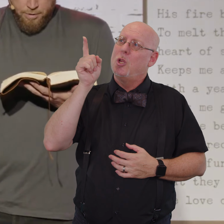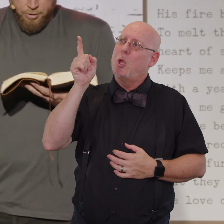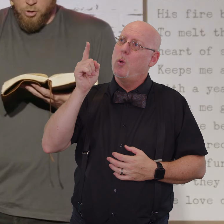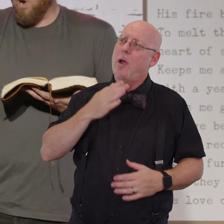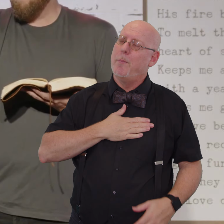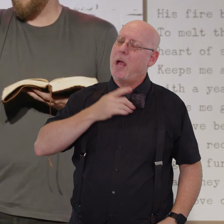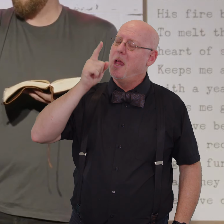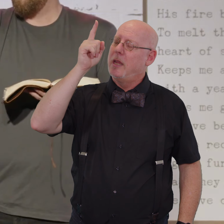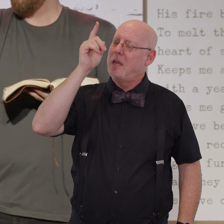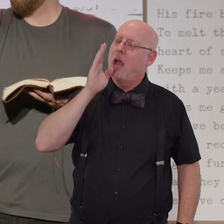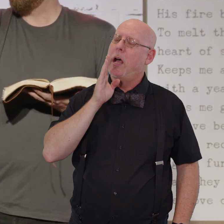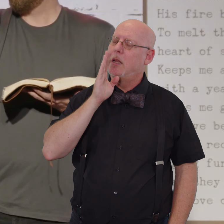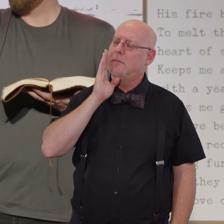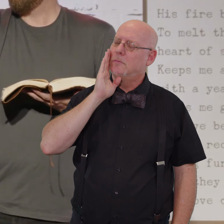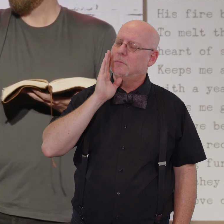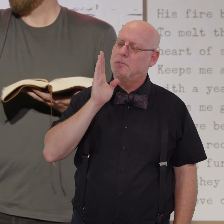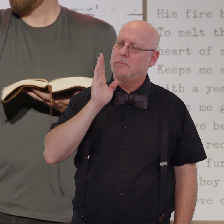you are